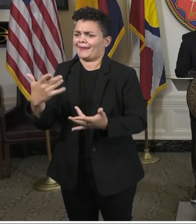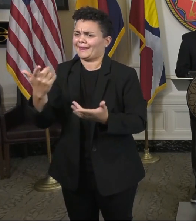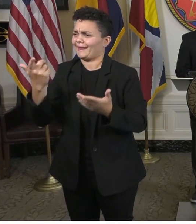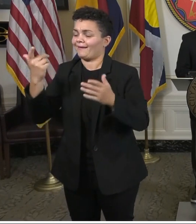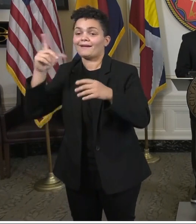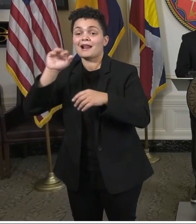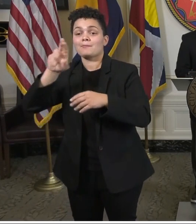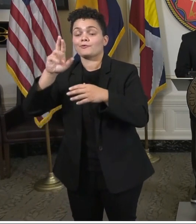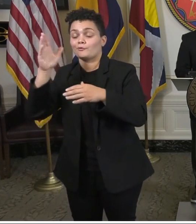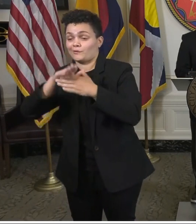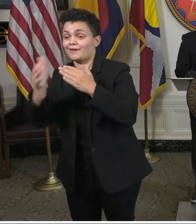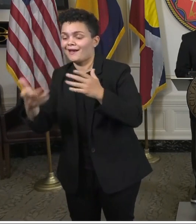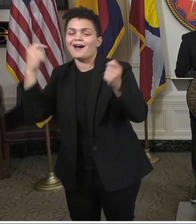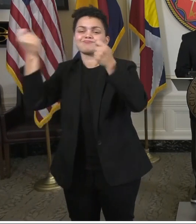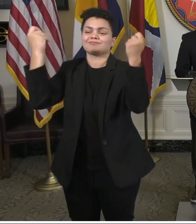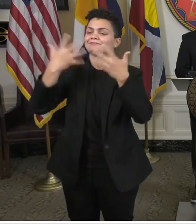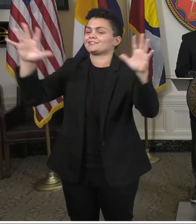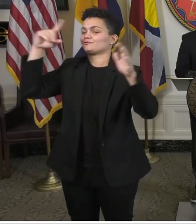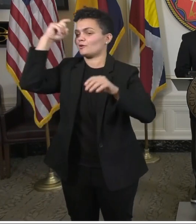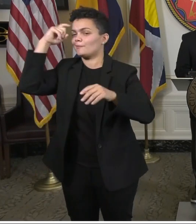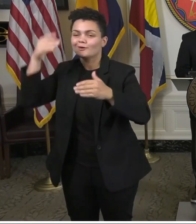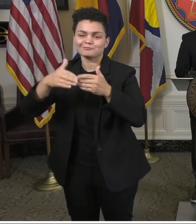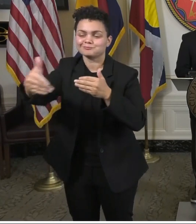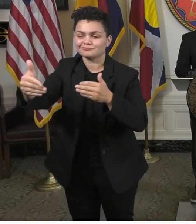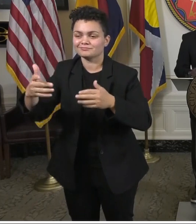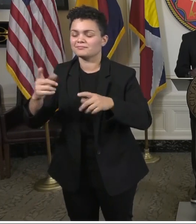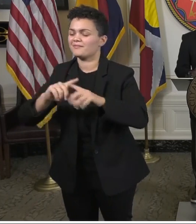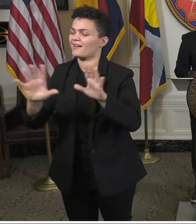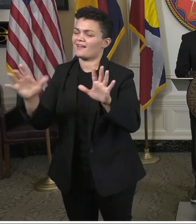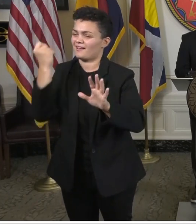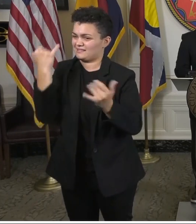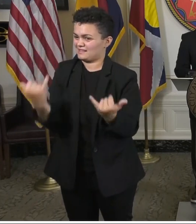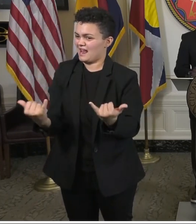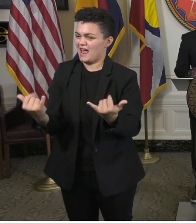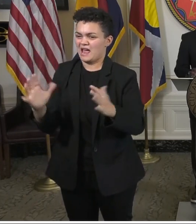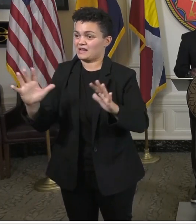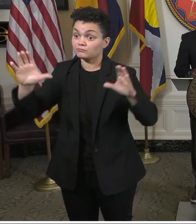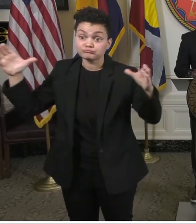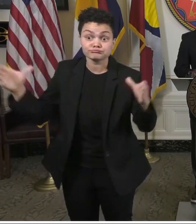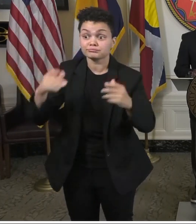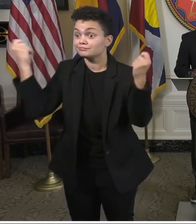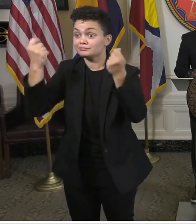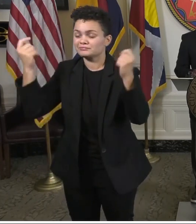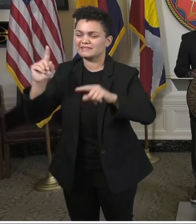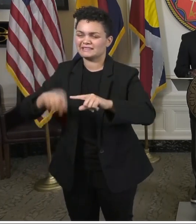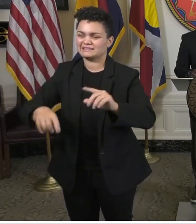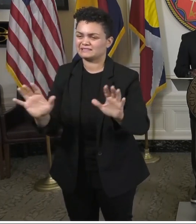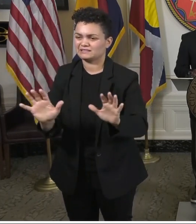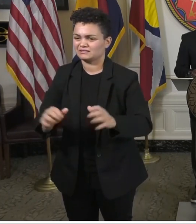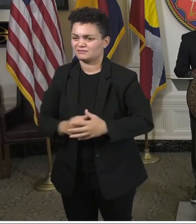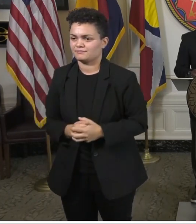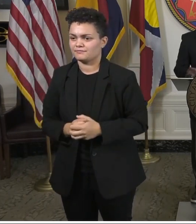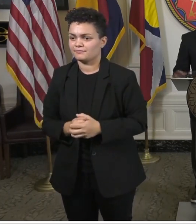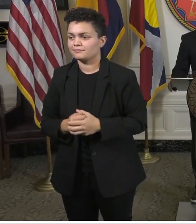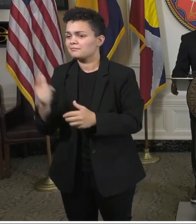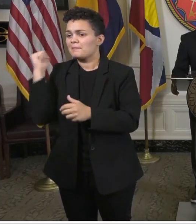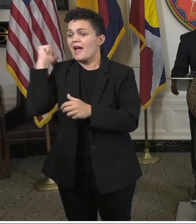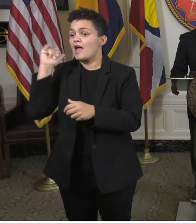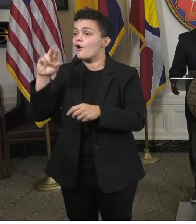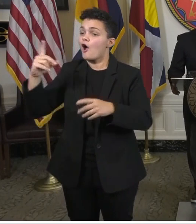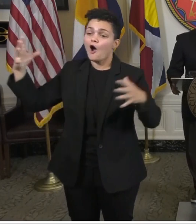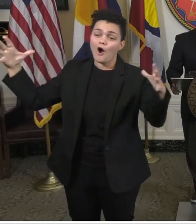can't celebrate with the same big groups and backyard barbecues this year like we usually do. If we